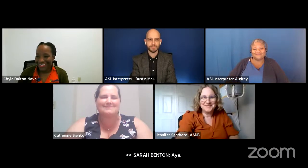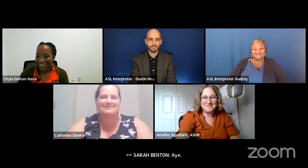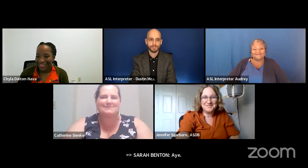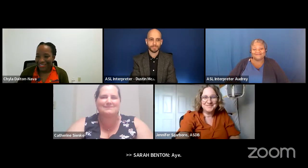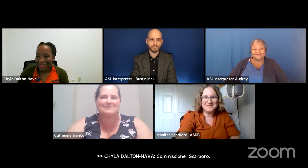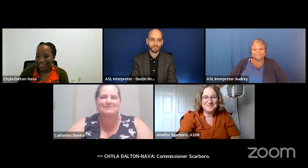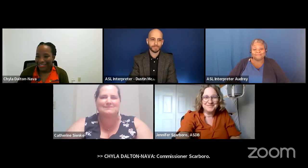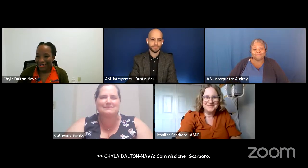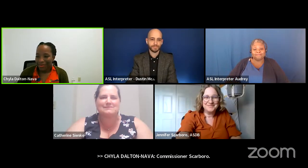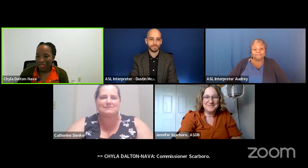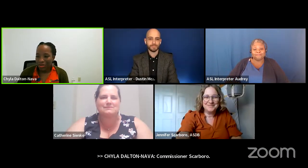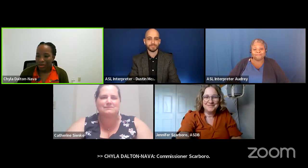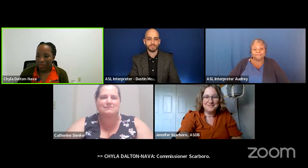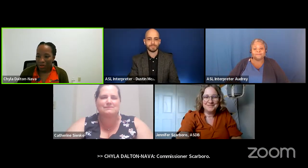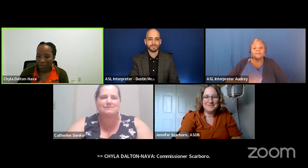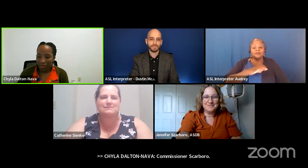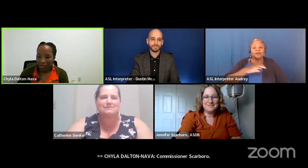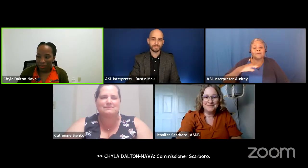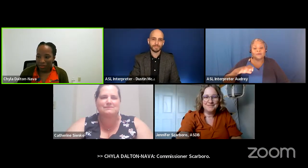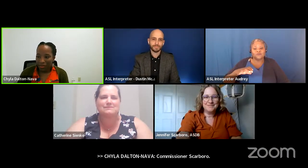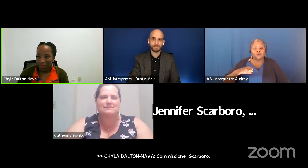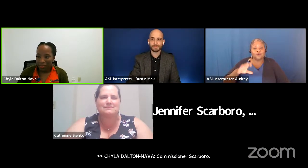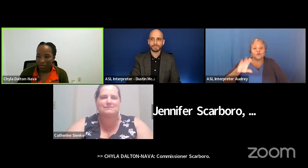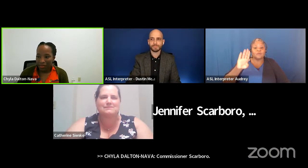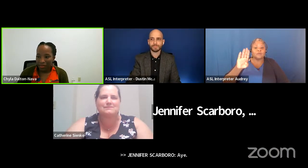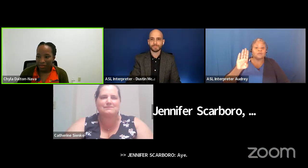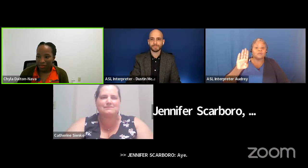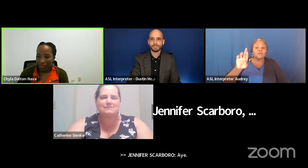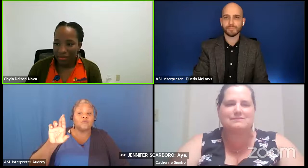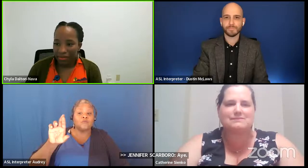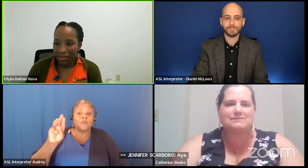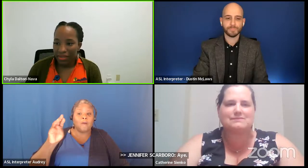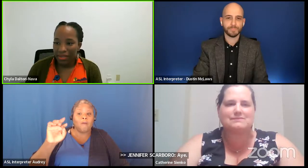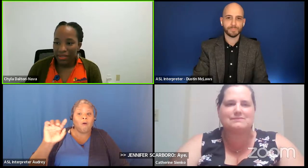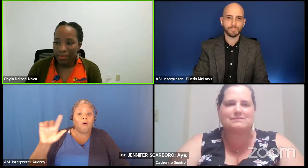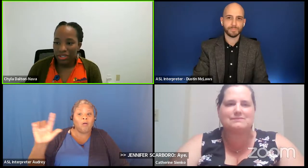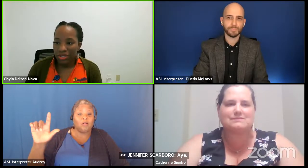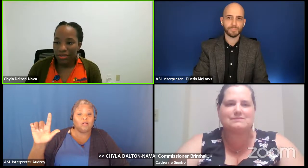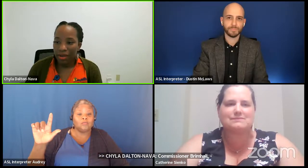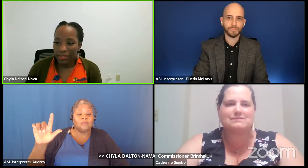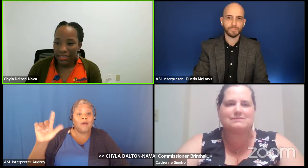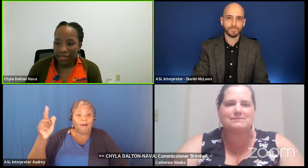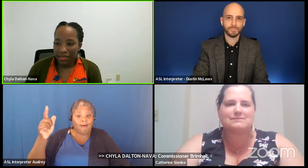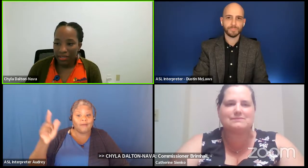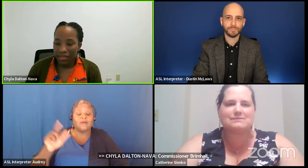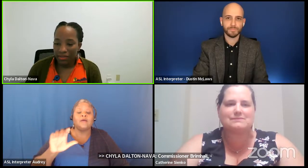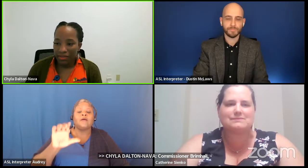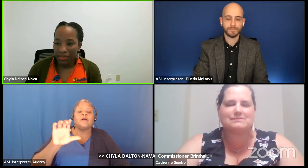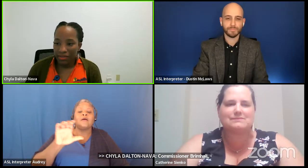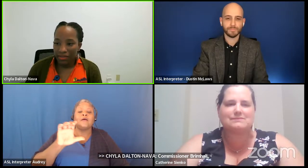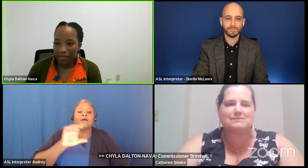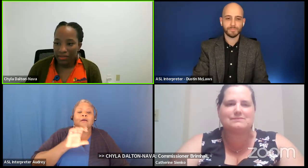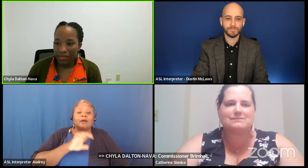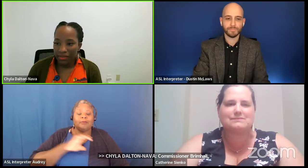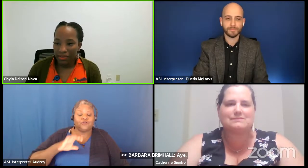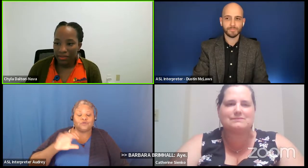Aye. Commissioner Brimhall, Aye. Commissioner Thompson,